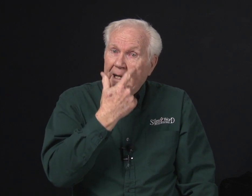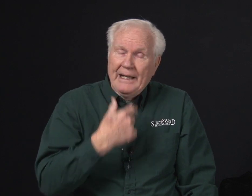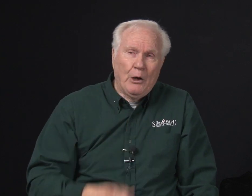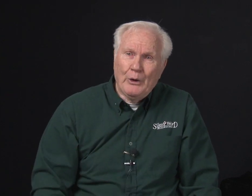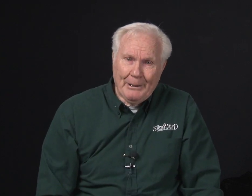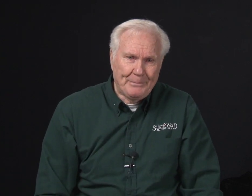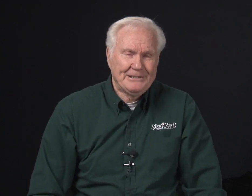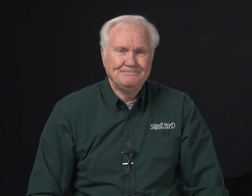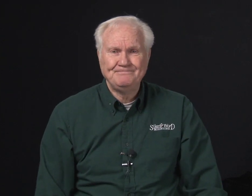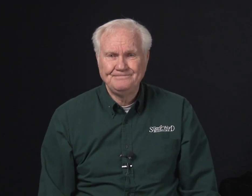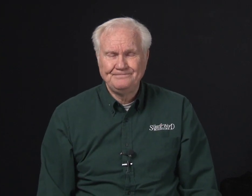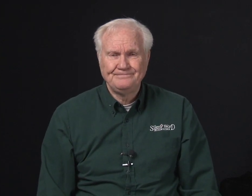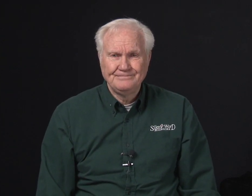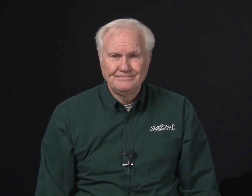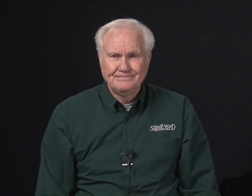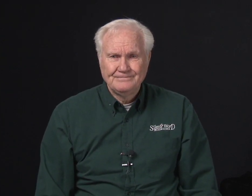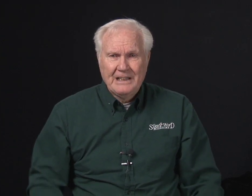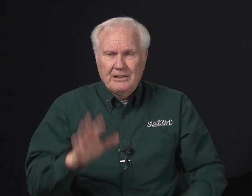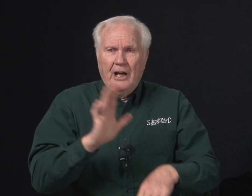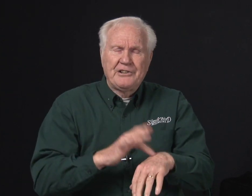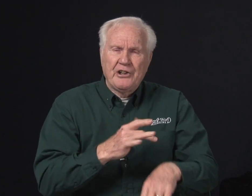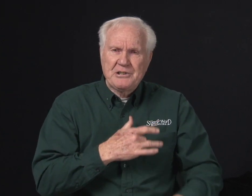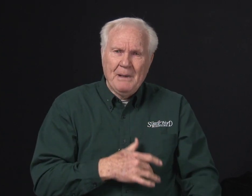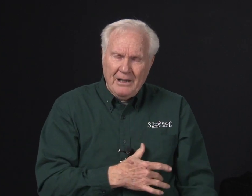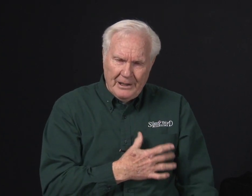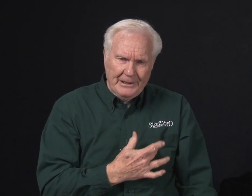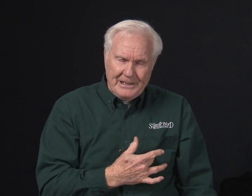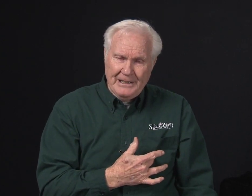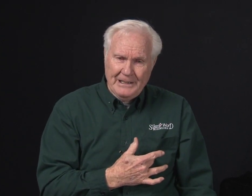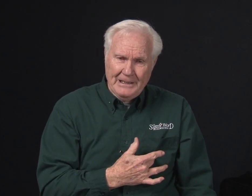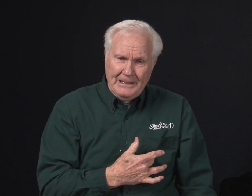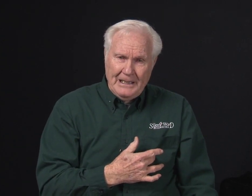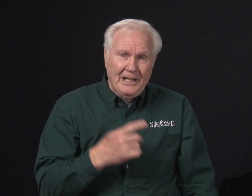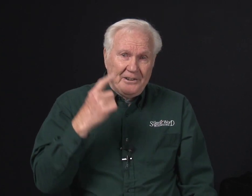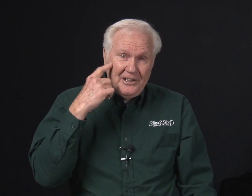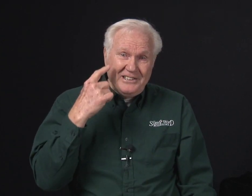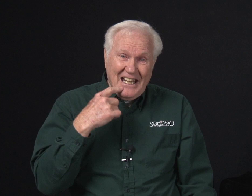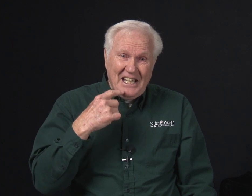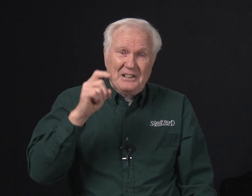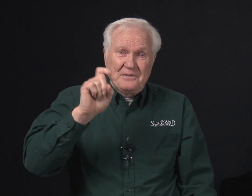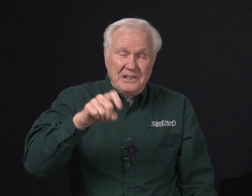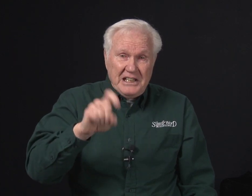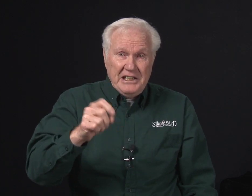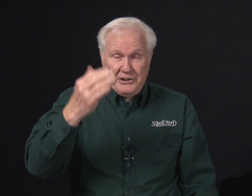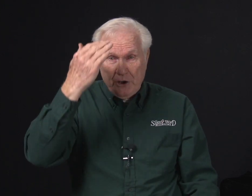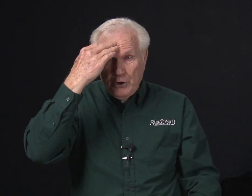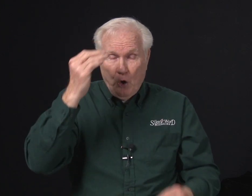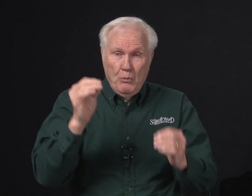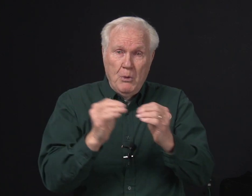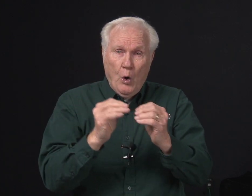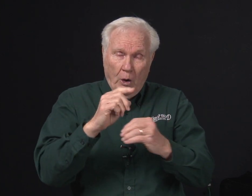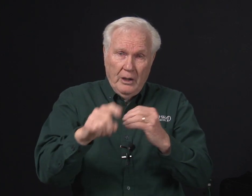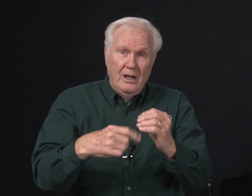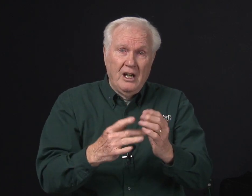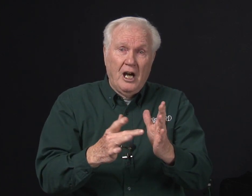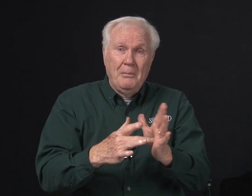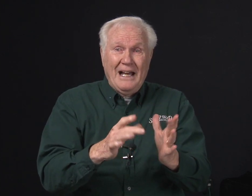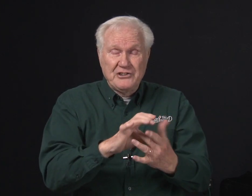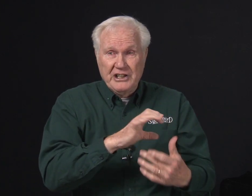I wept. God touched my heart. The deaf need to know more about